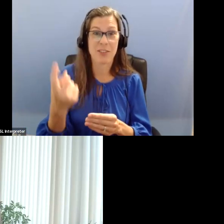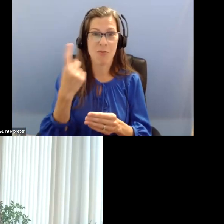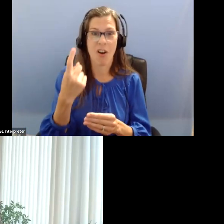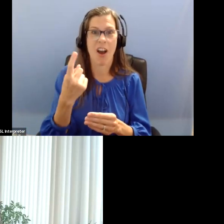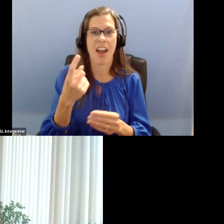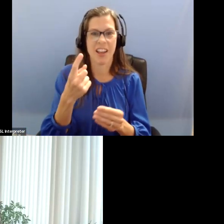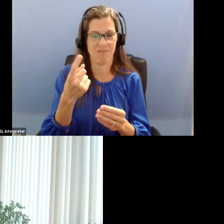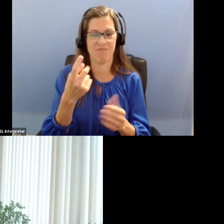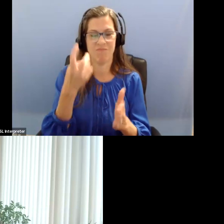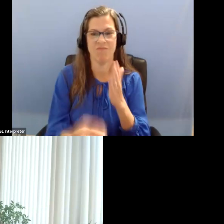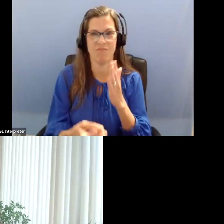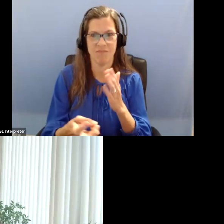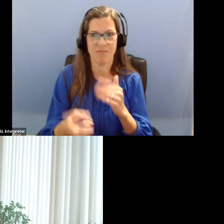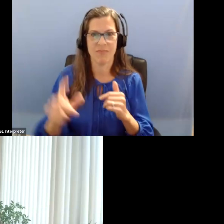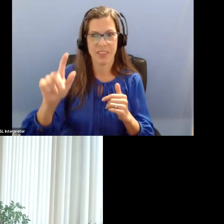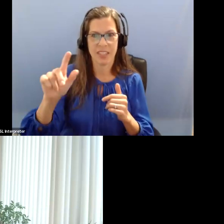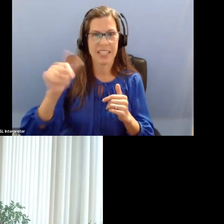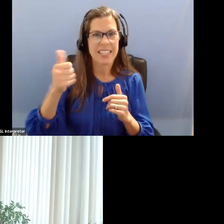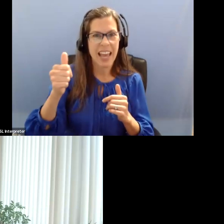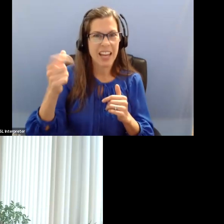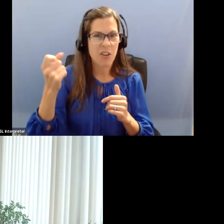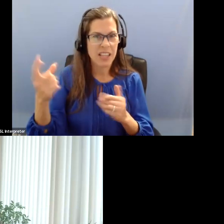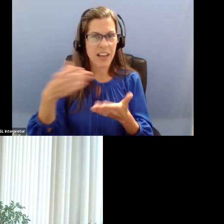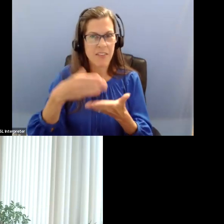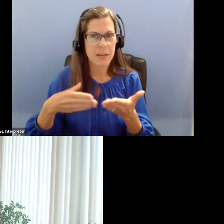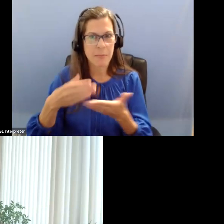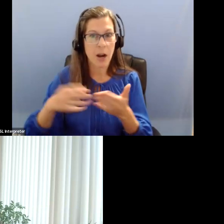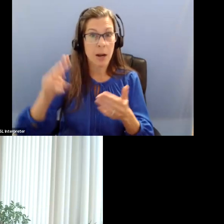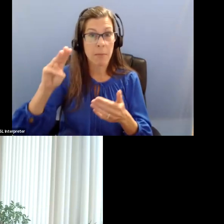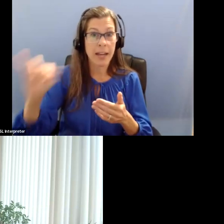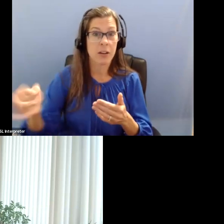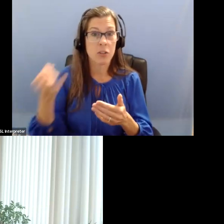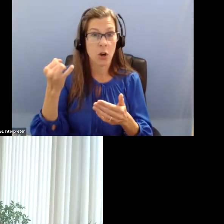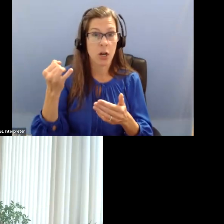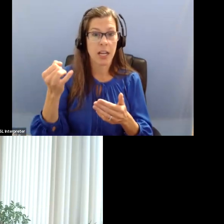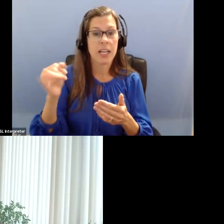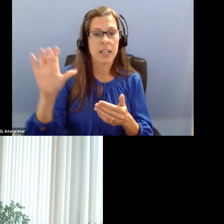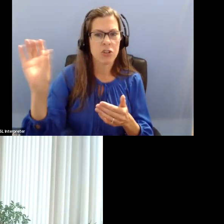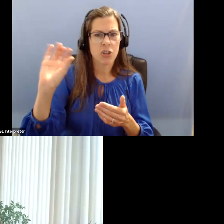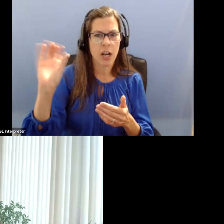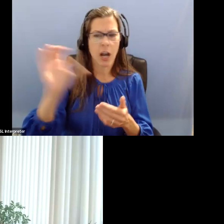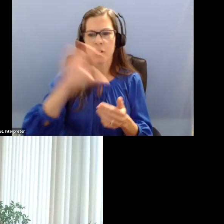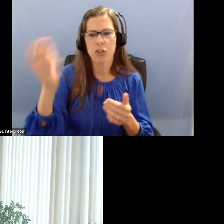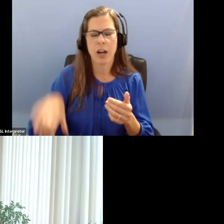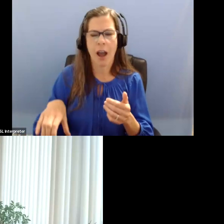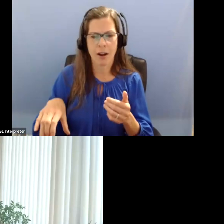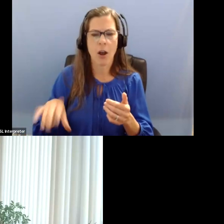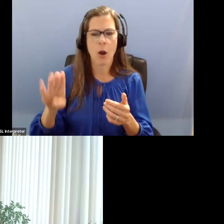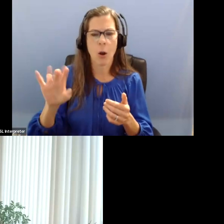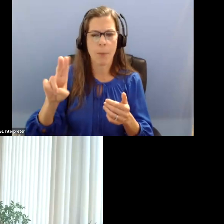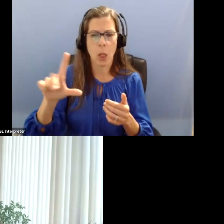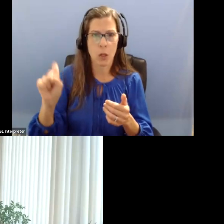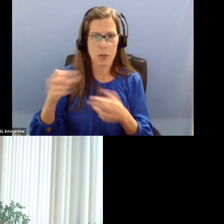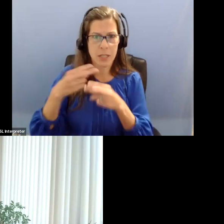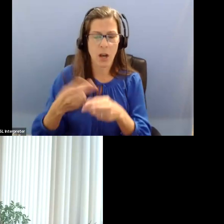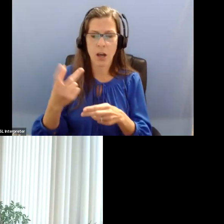the 10 or 11 part series on Michael Jordan and the Chicago Bulls called The Last Dance. And so if you've not seen it and